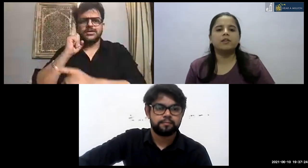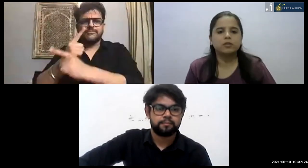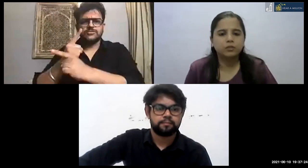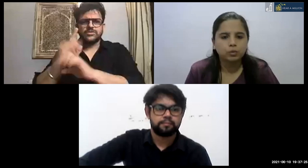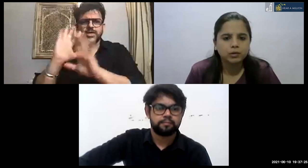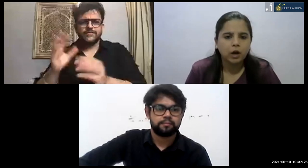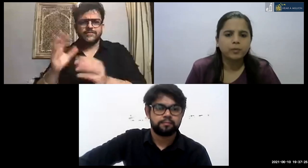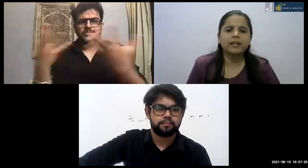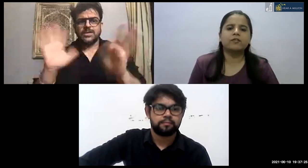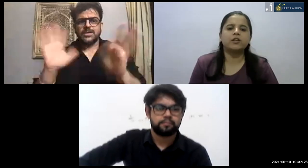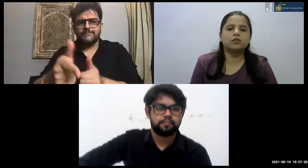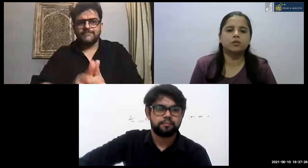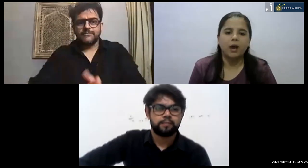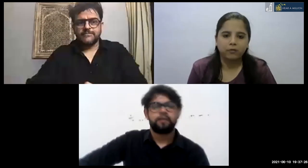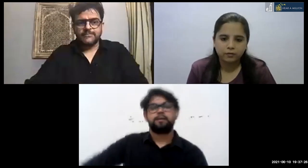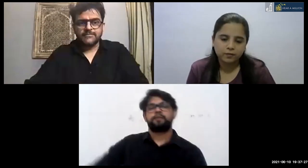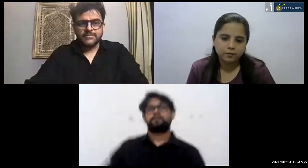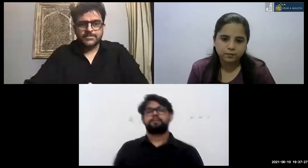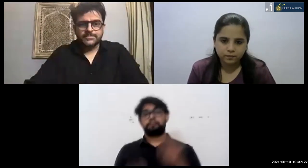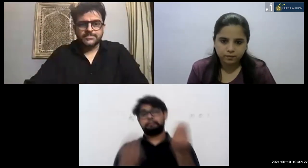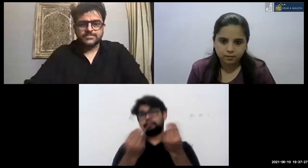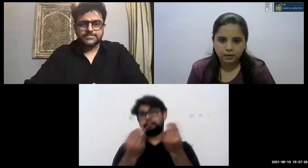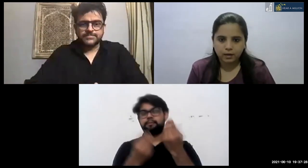Early Intervention schools, how many deaf teachers you have?